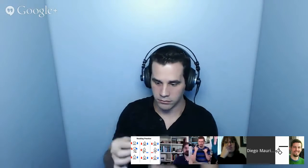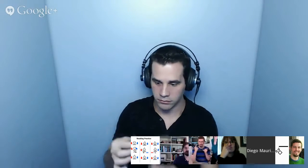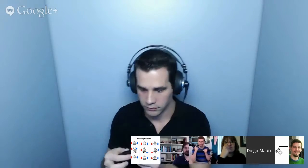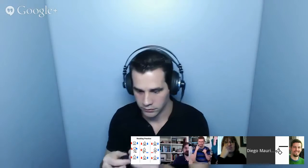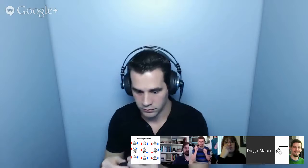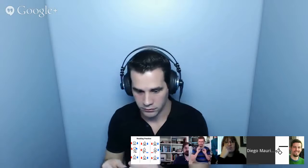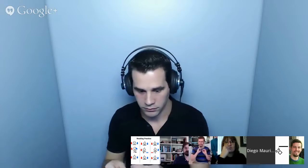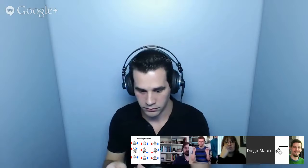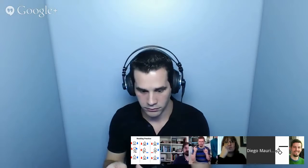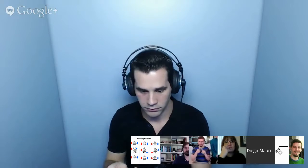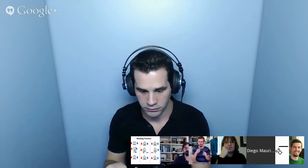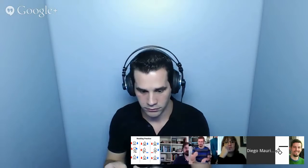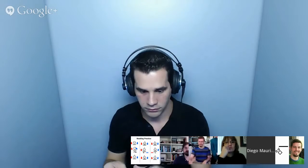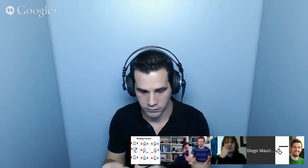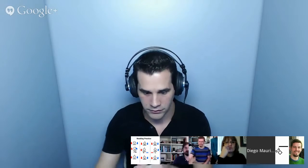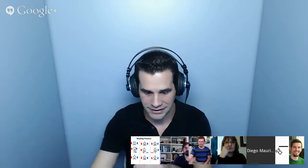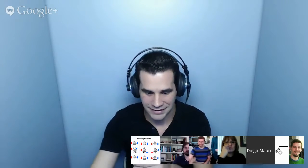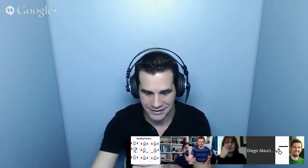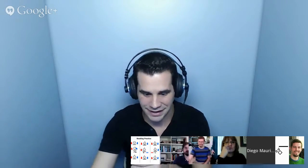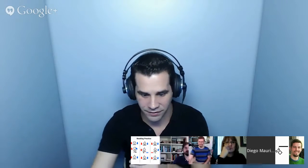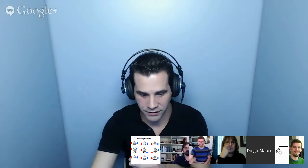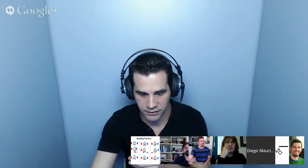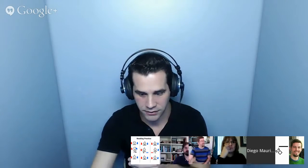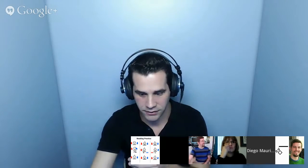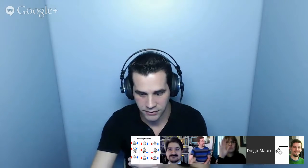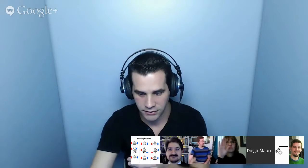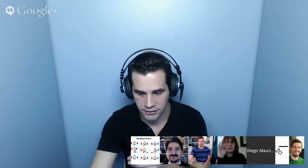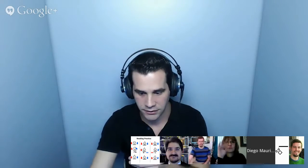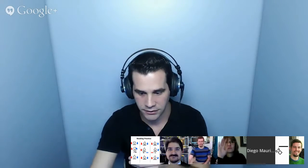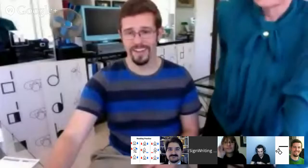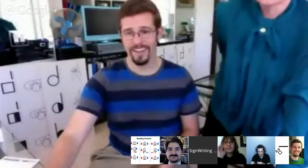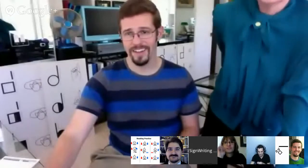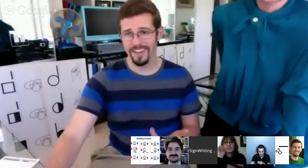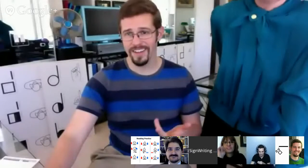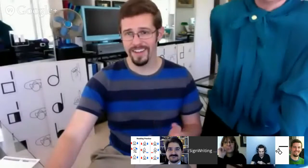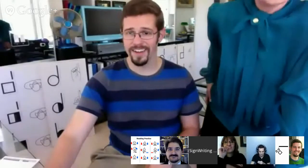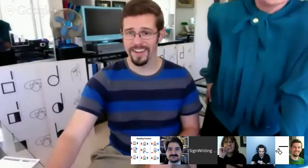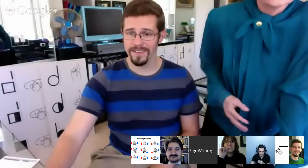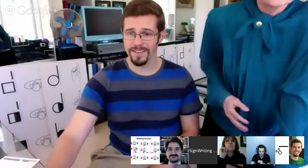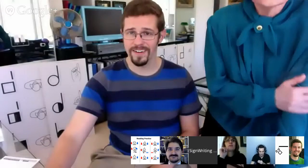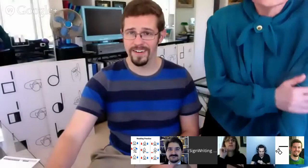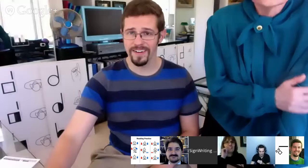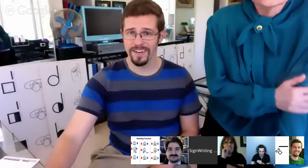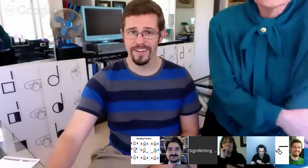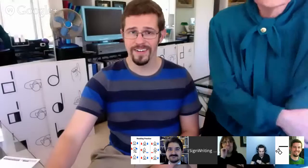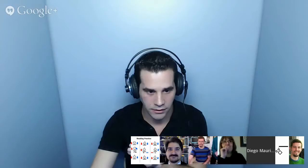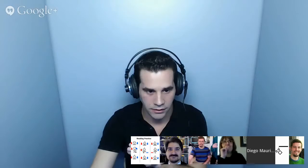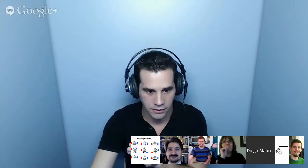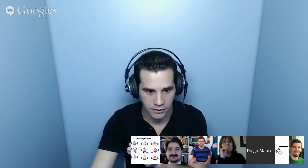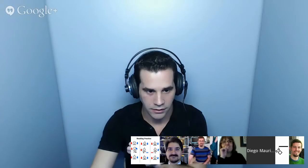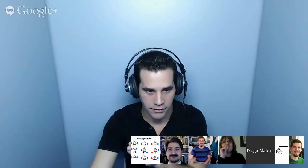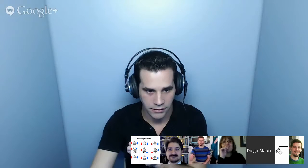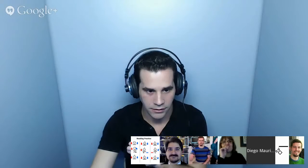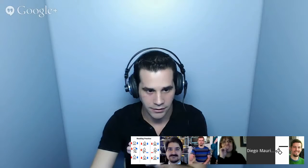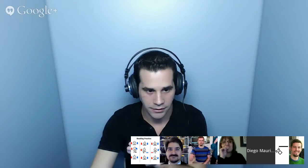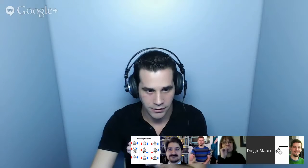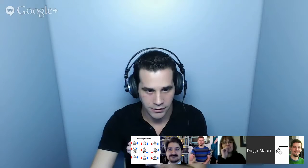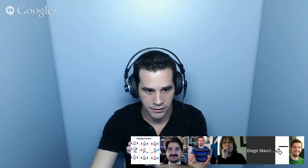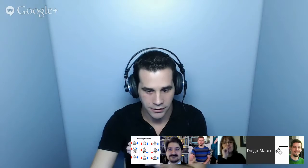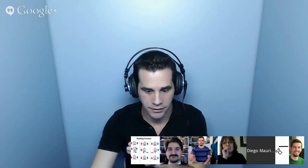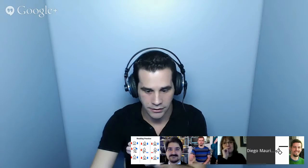Now we can't hear a thing from you. Yeah, it was better before. We should have kept going. I don't know what to do, but we really should have kept going